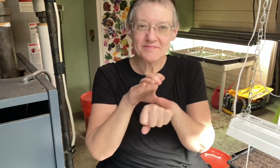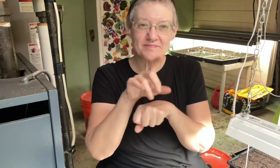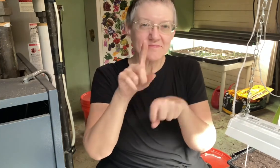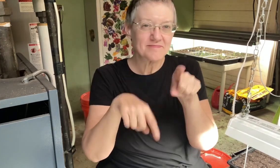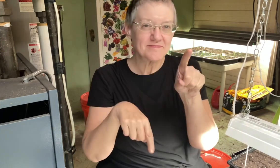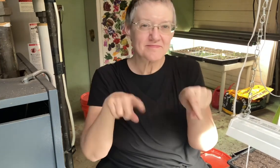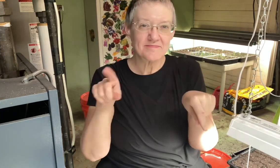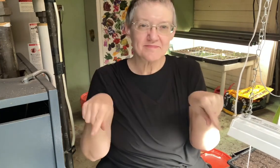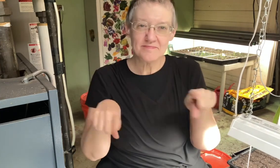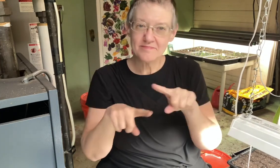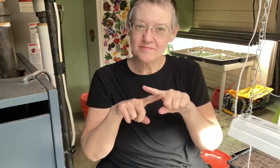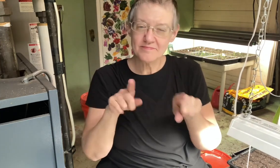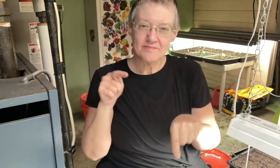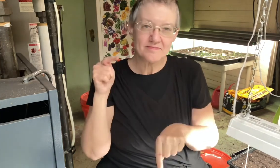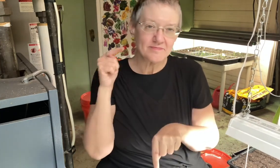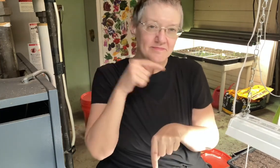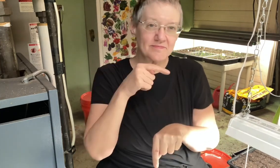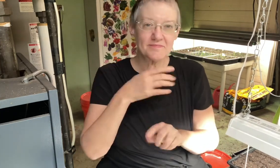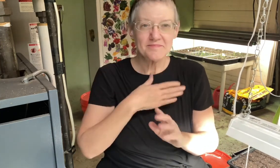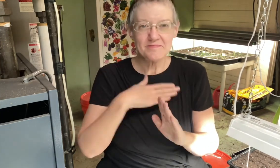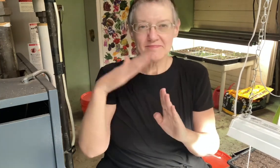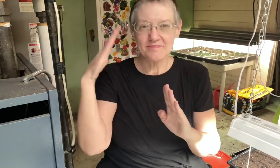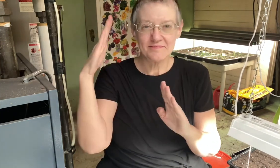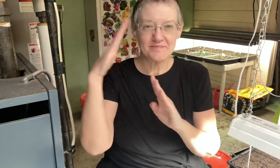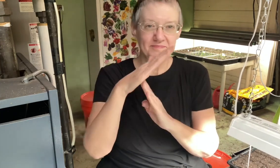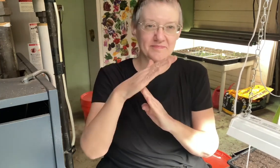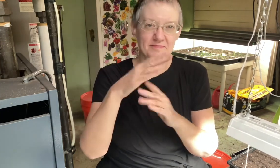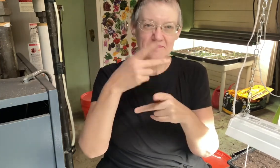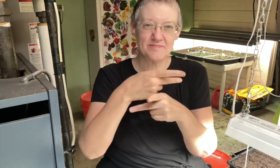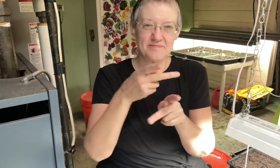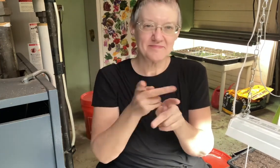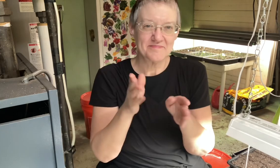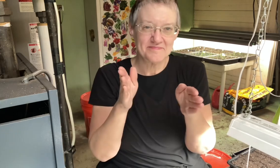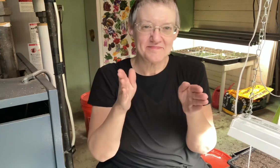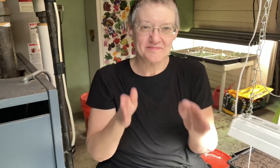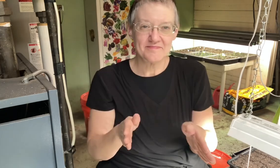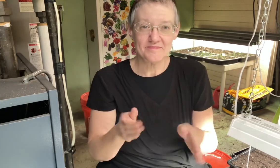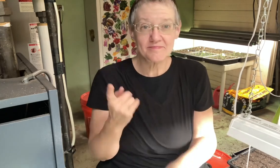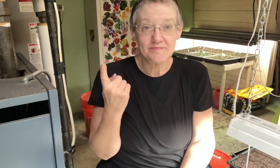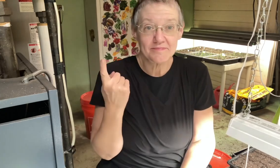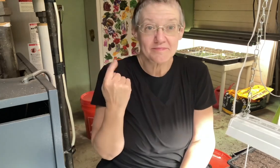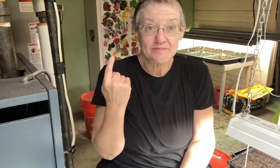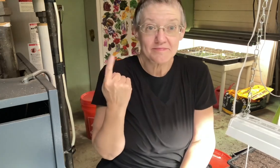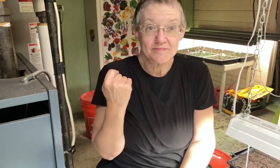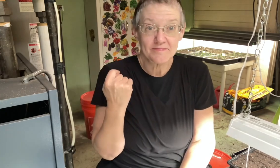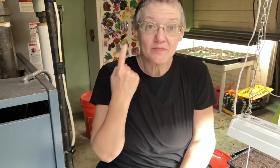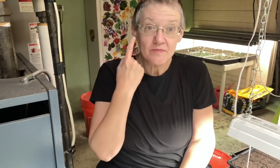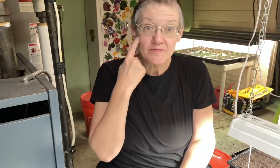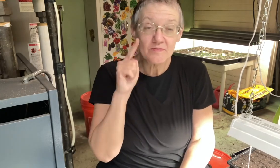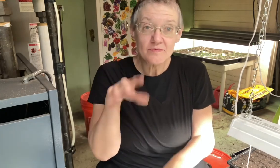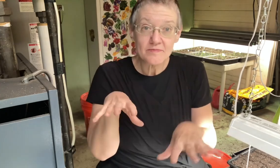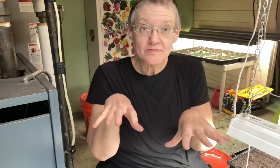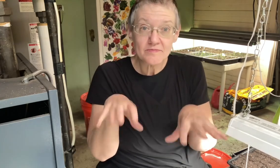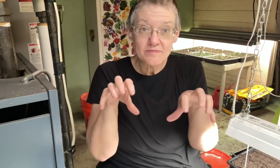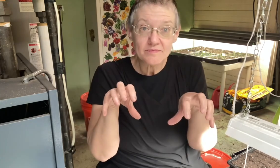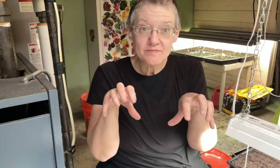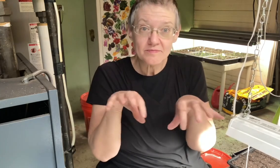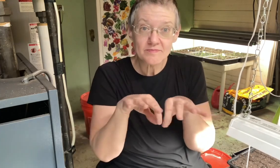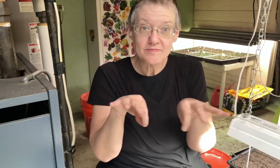purple, and even chocolate. But these are my top producers. Last year,